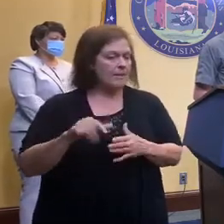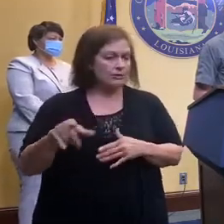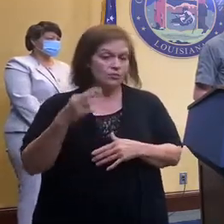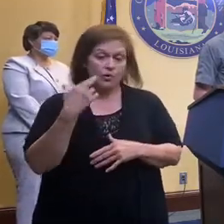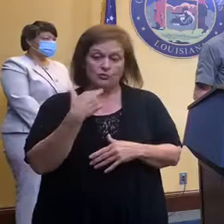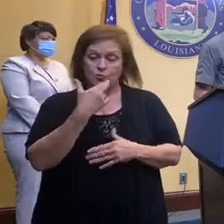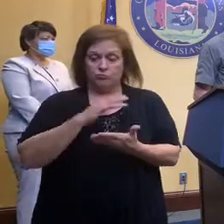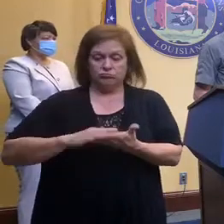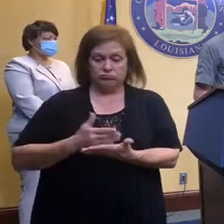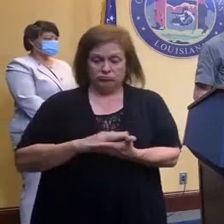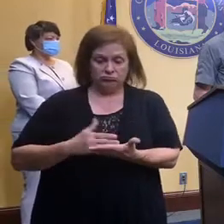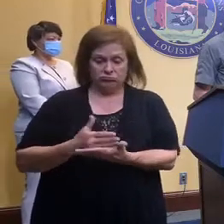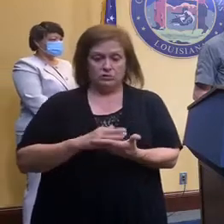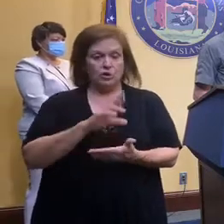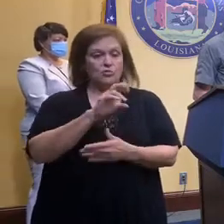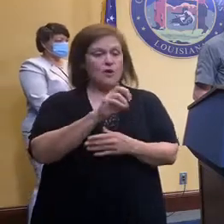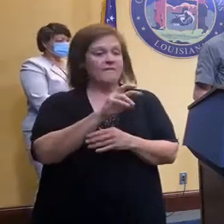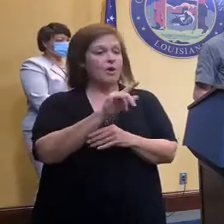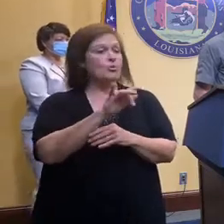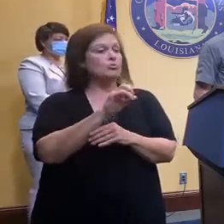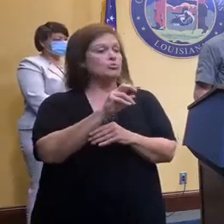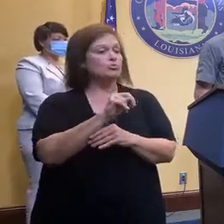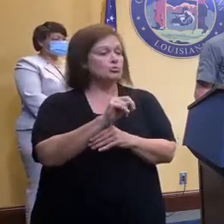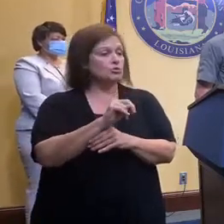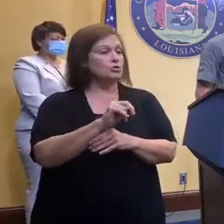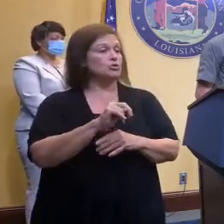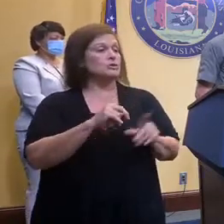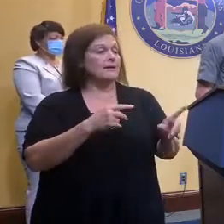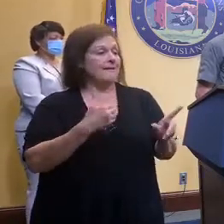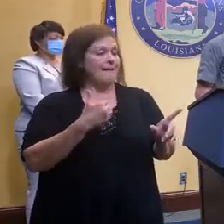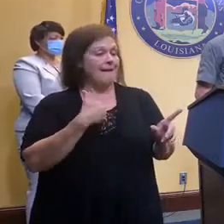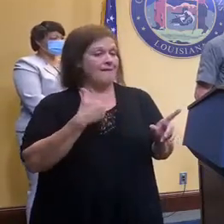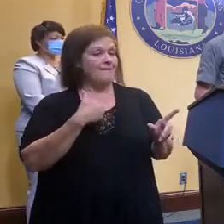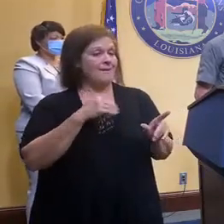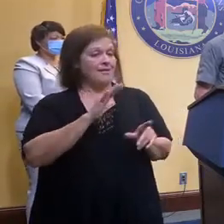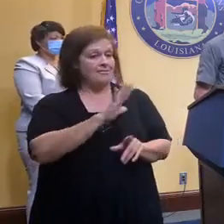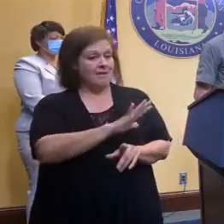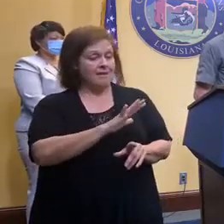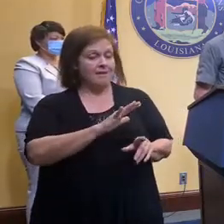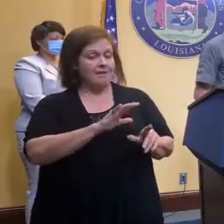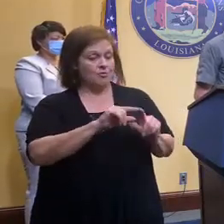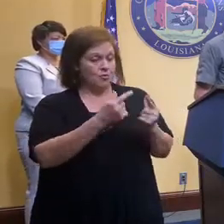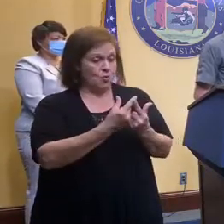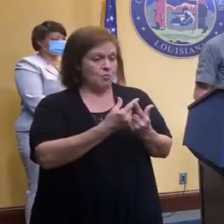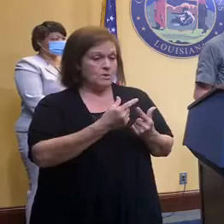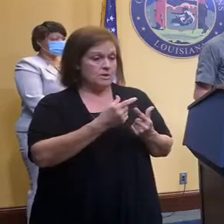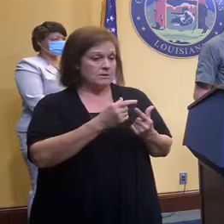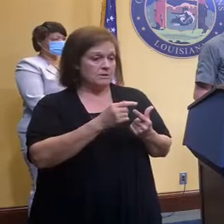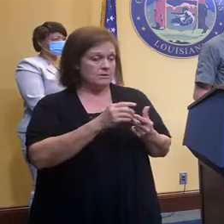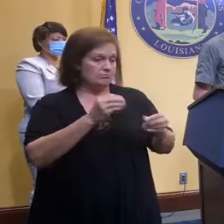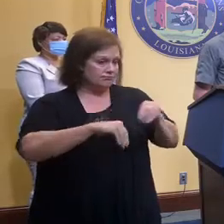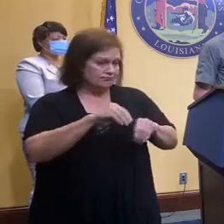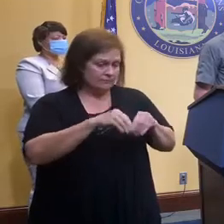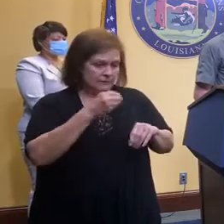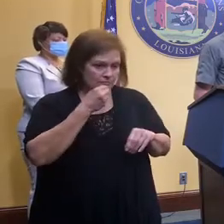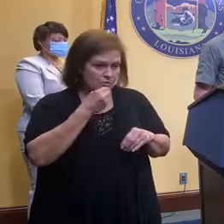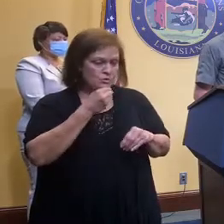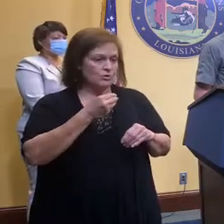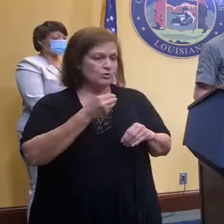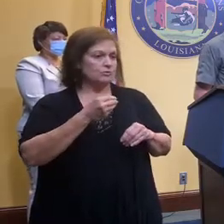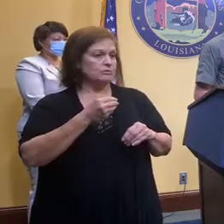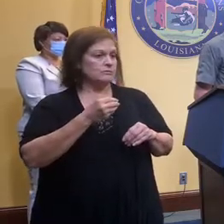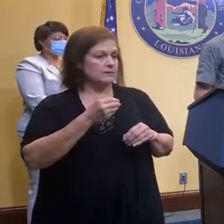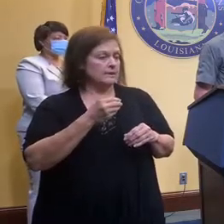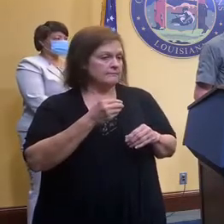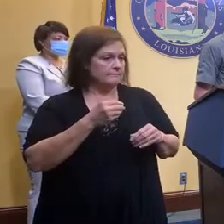cook the food. Revolution and their logistical transportation partners package the food and deliver it. Delivery is verified in real